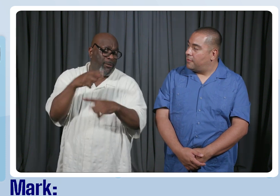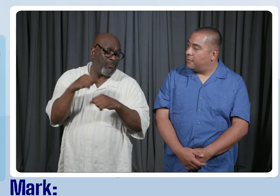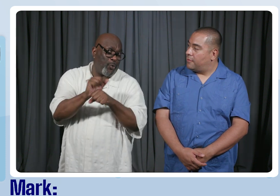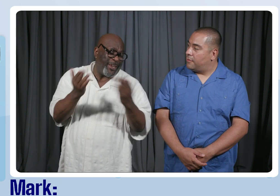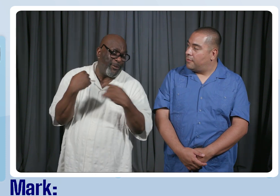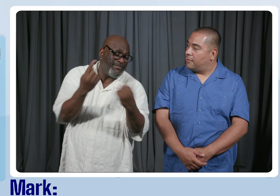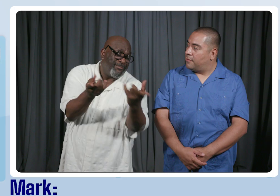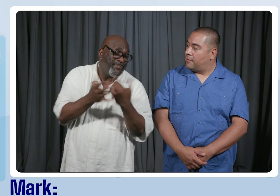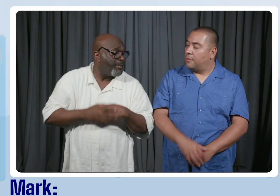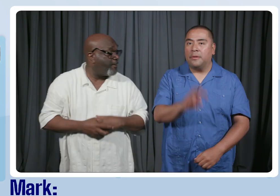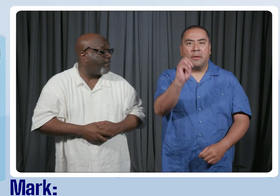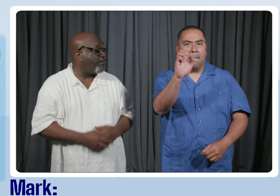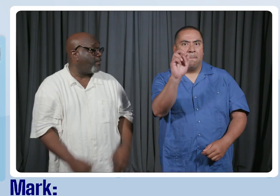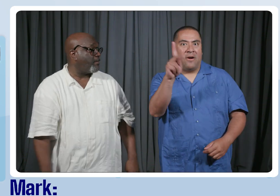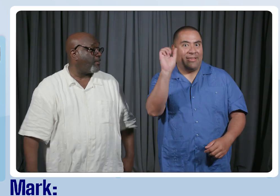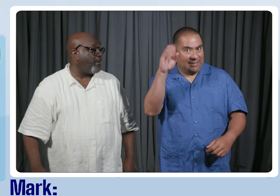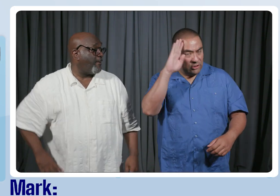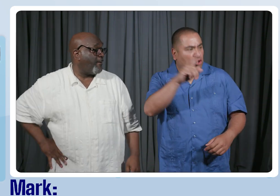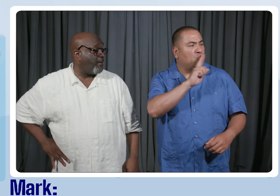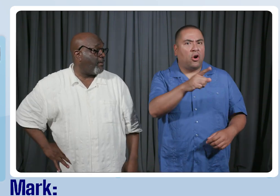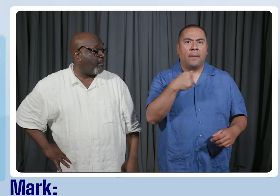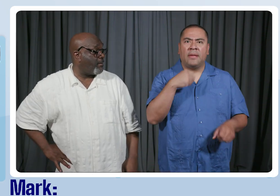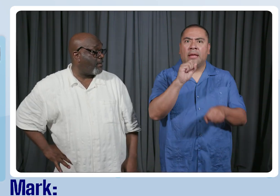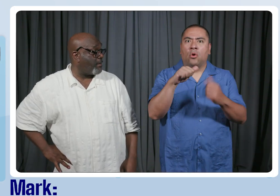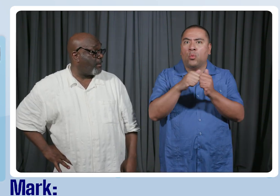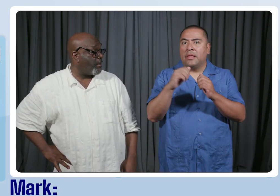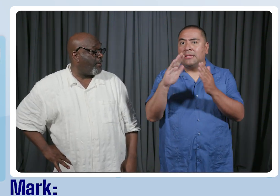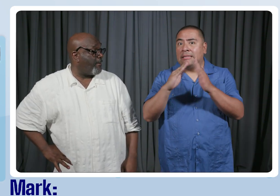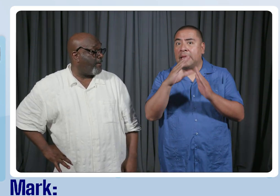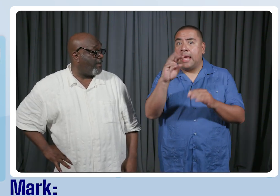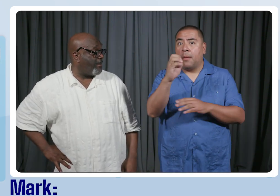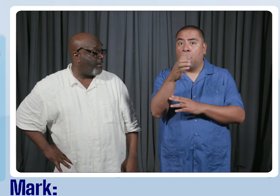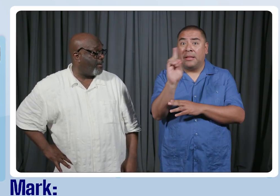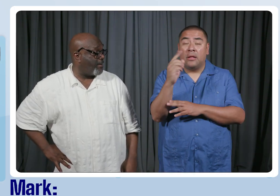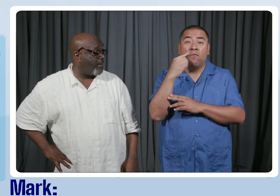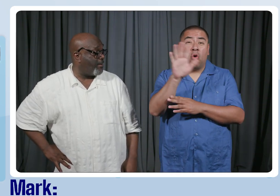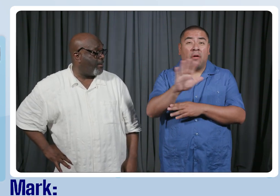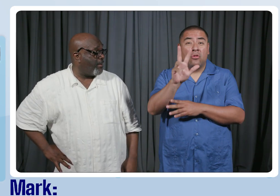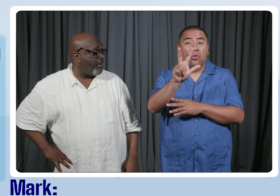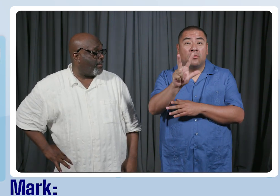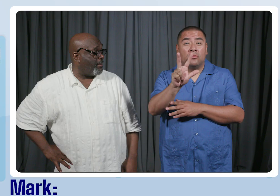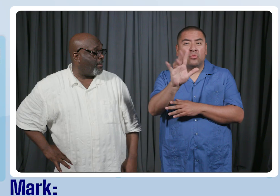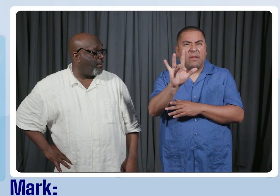program director for our HomeMod program. I have been with the city and HomeMod for roughly 25 years